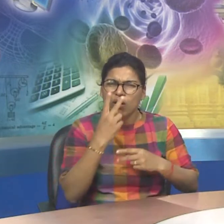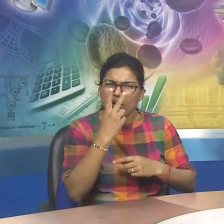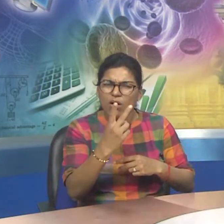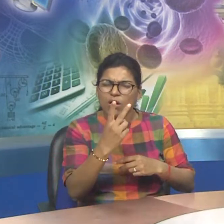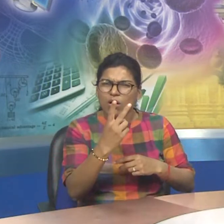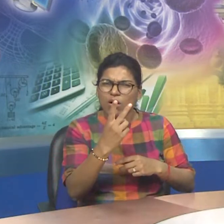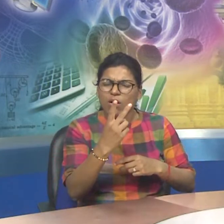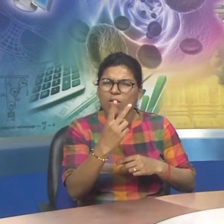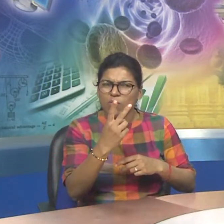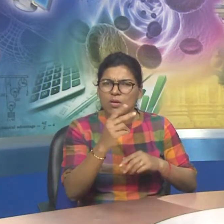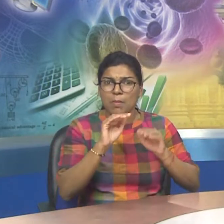of the world